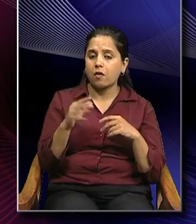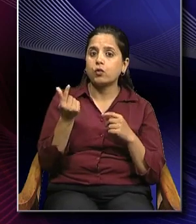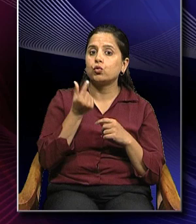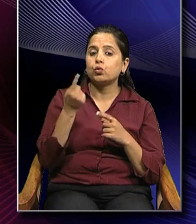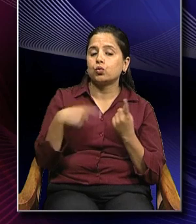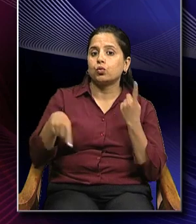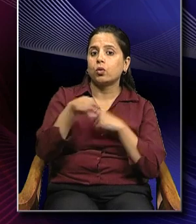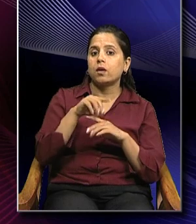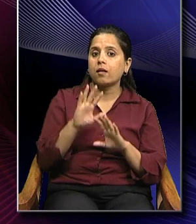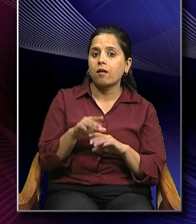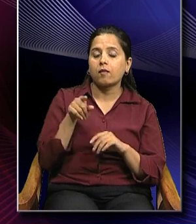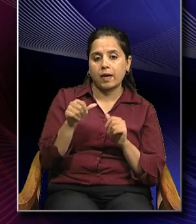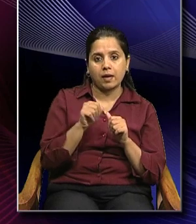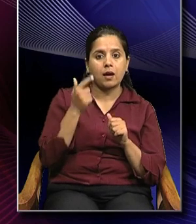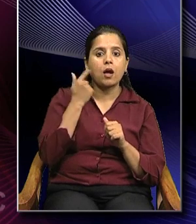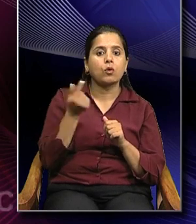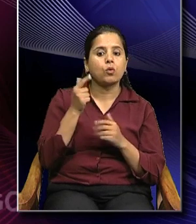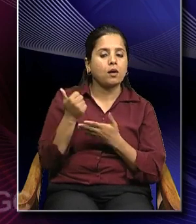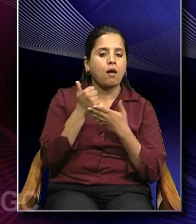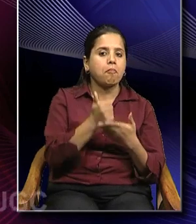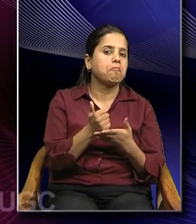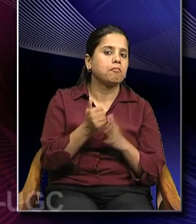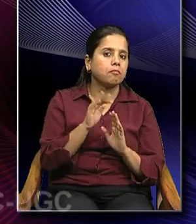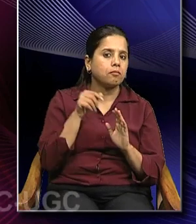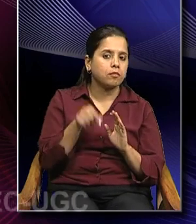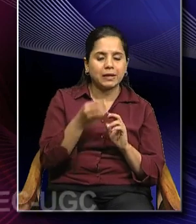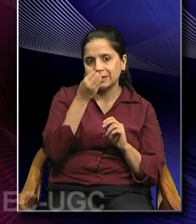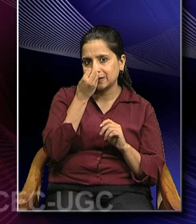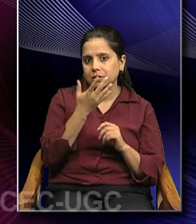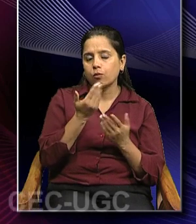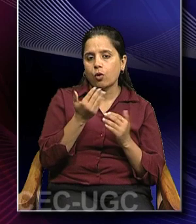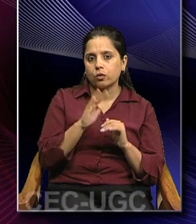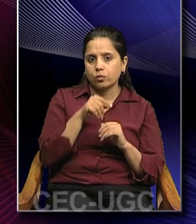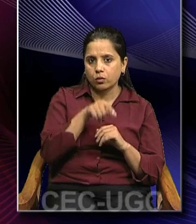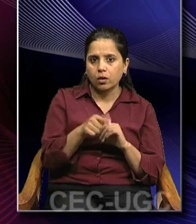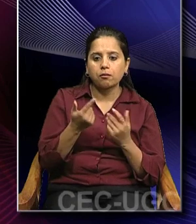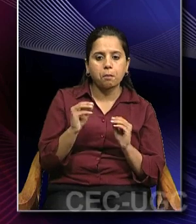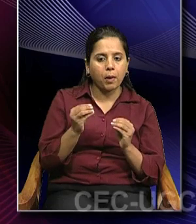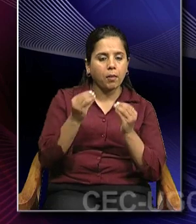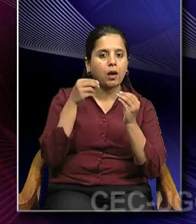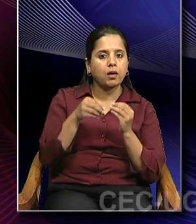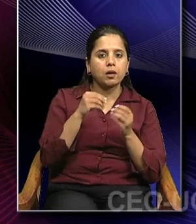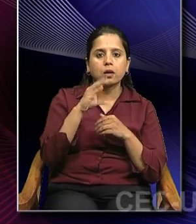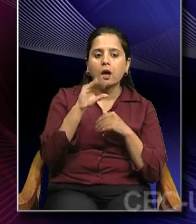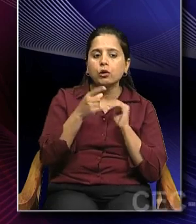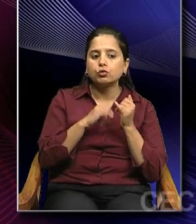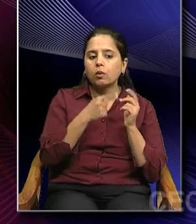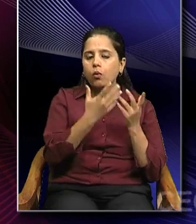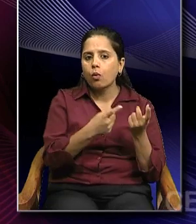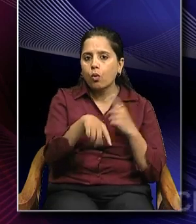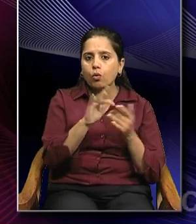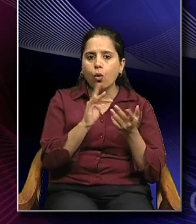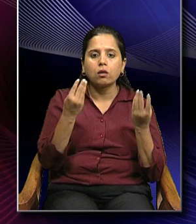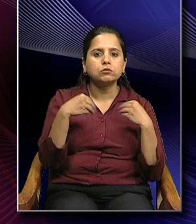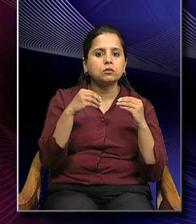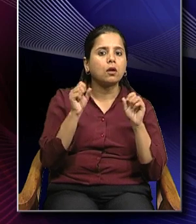the the AI to help the ease of the case of apprehensions of the consumers and boost online